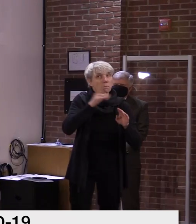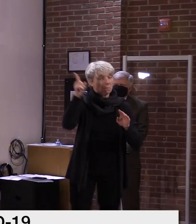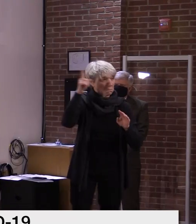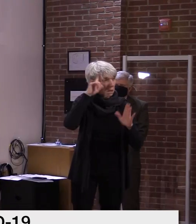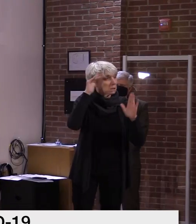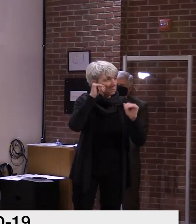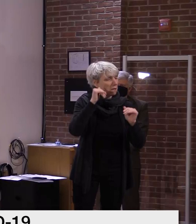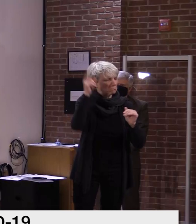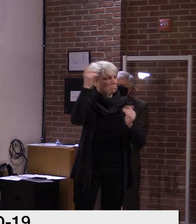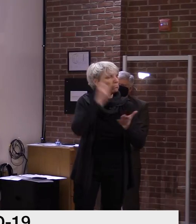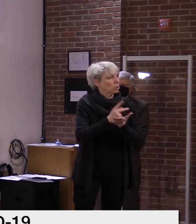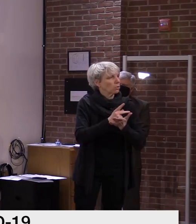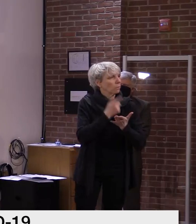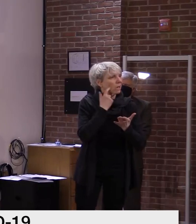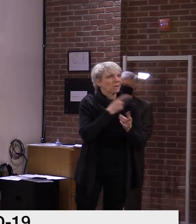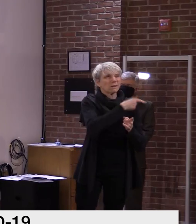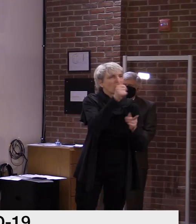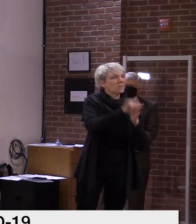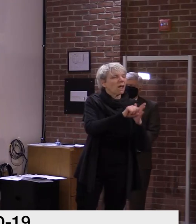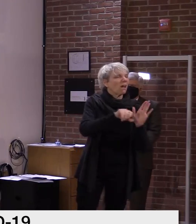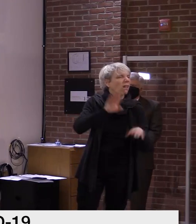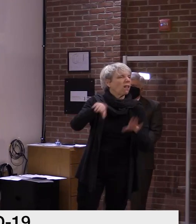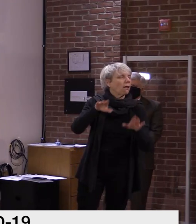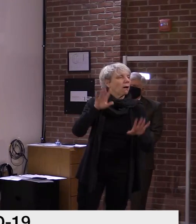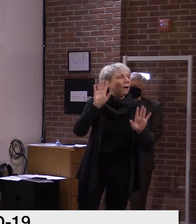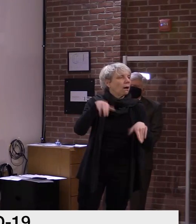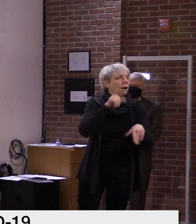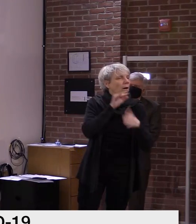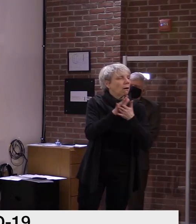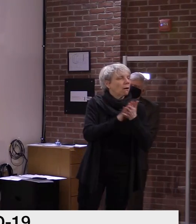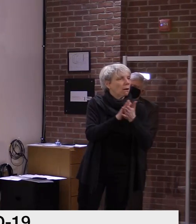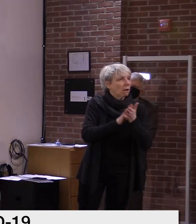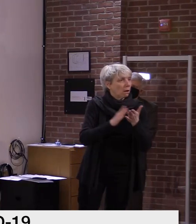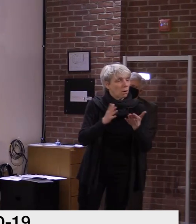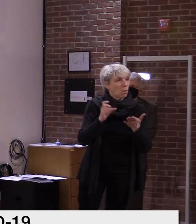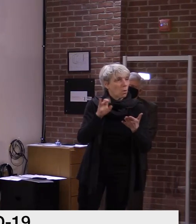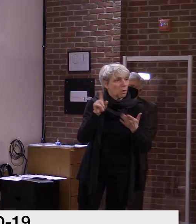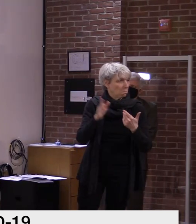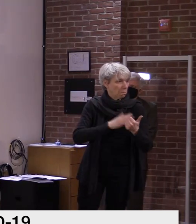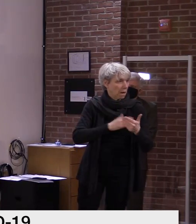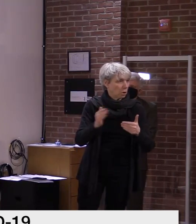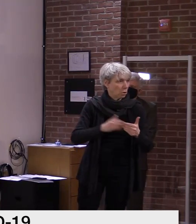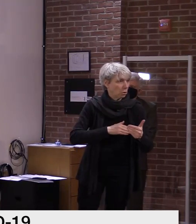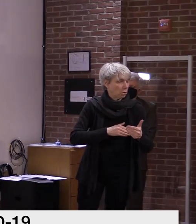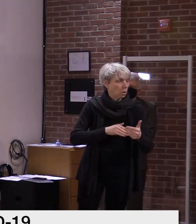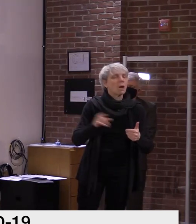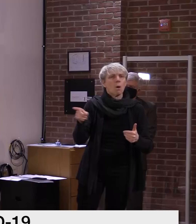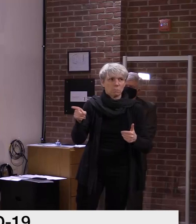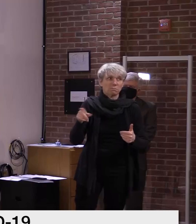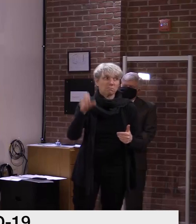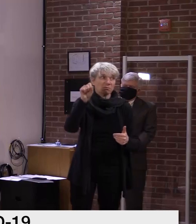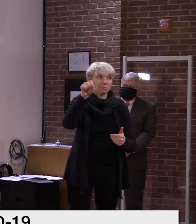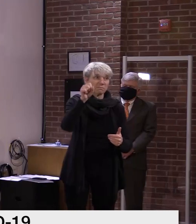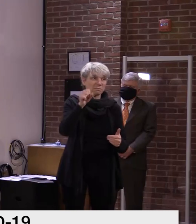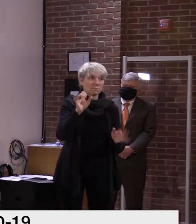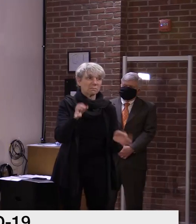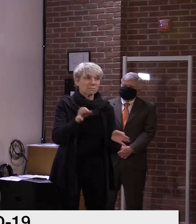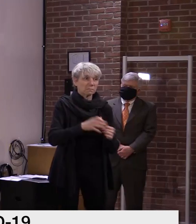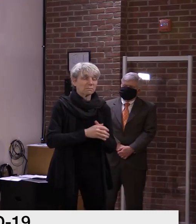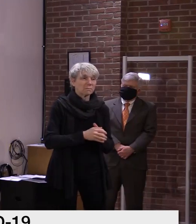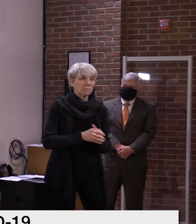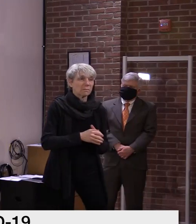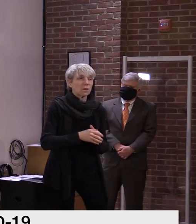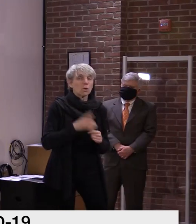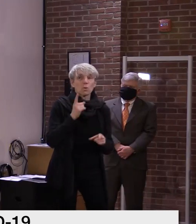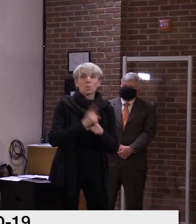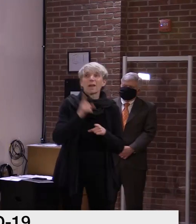federal government, or does the federal government not really take that into account? Yeah, the simple answer is yes. I mean, that's where they're getting the